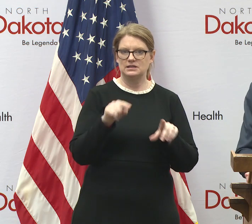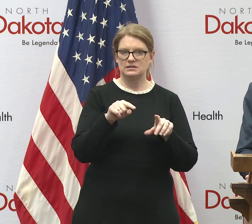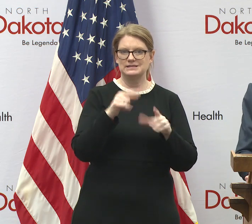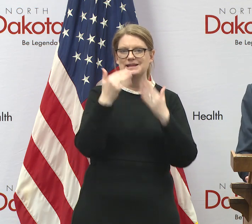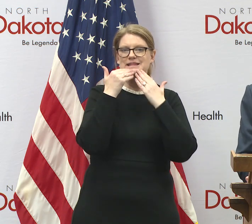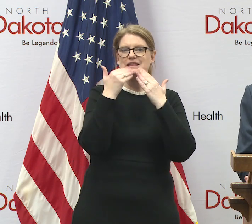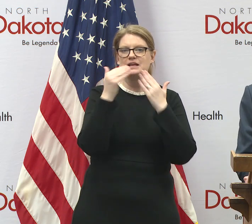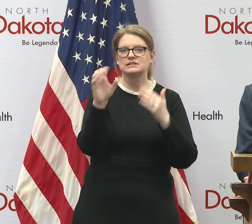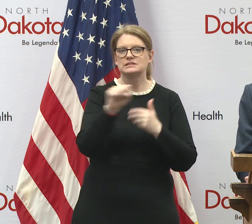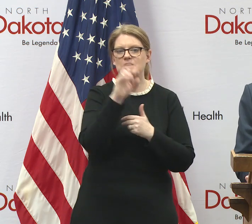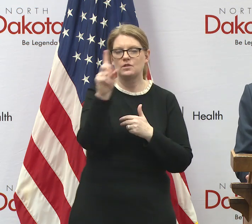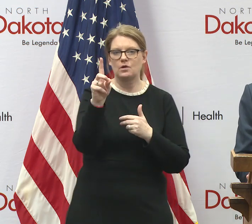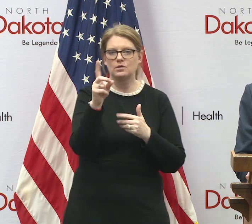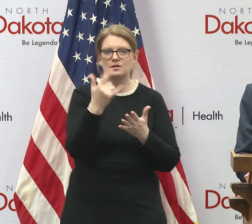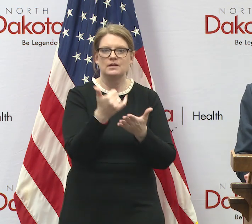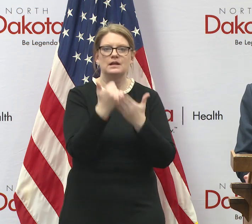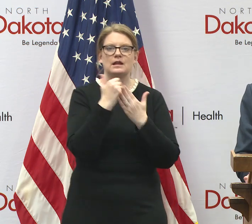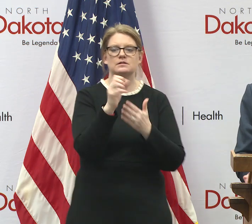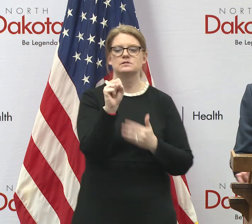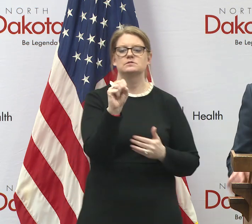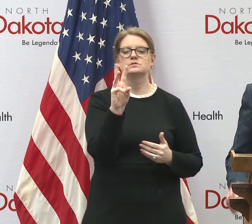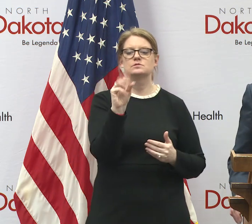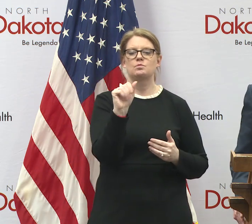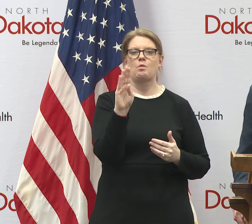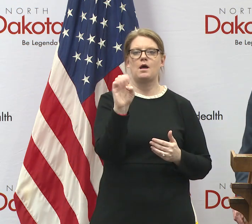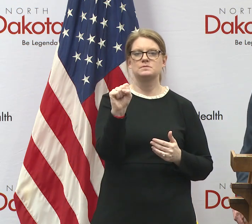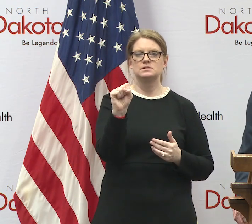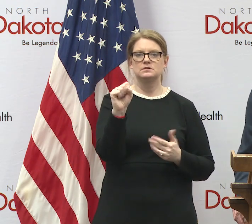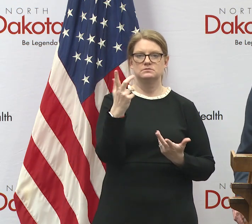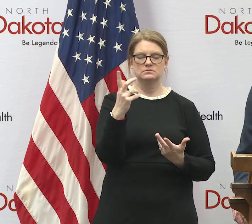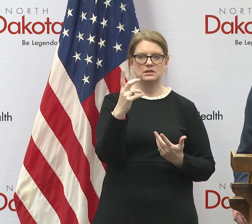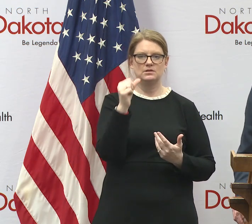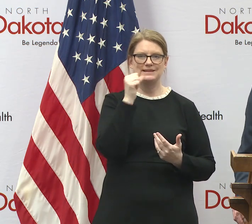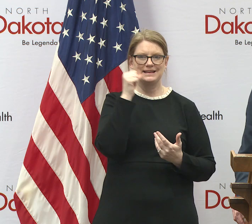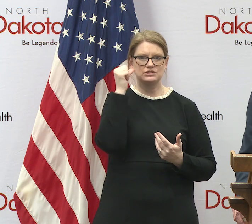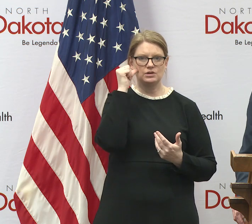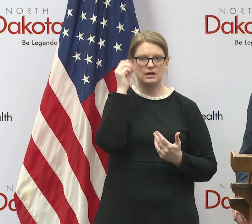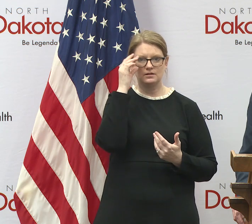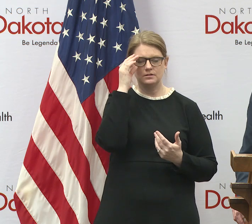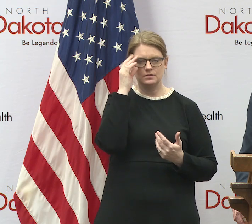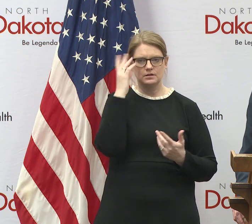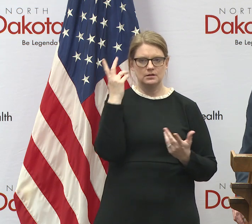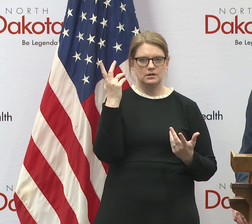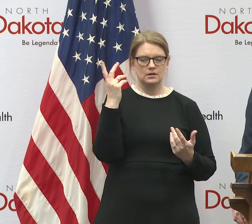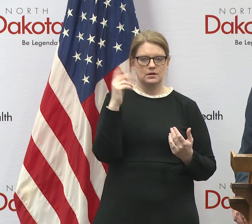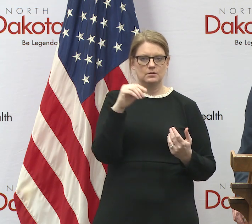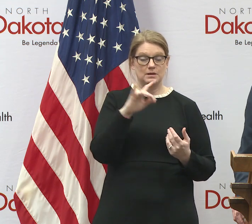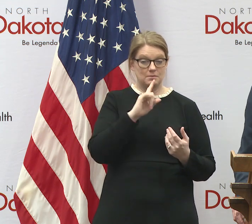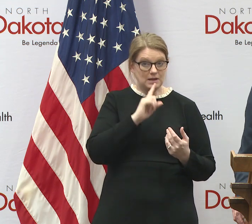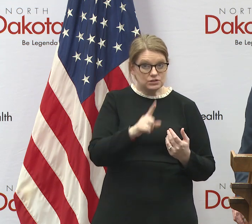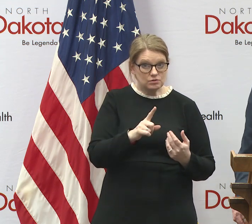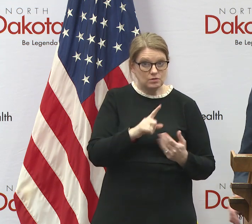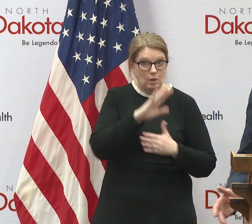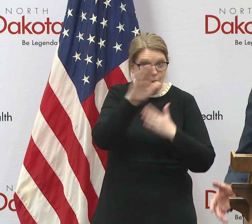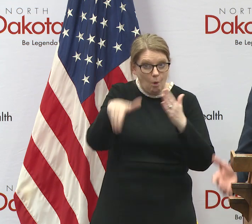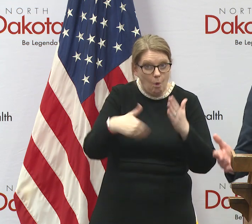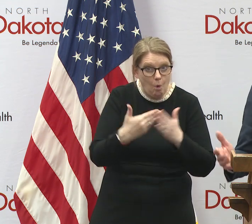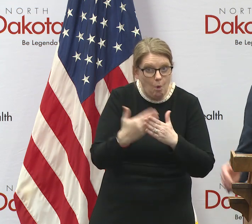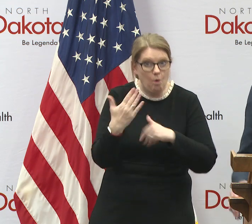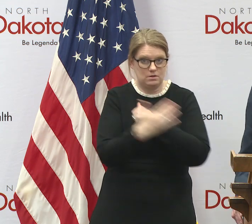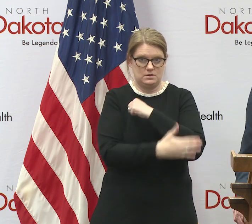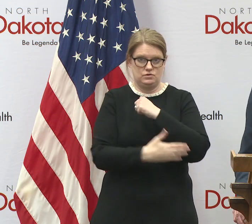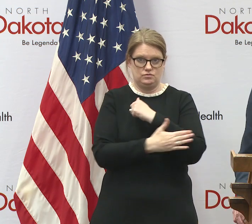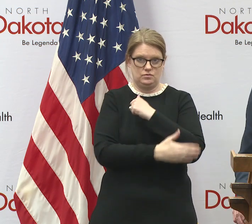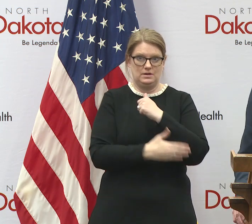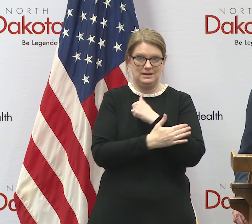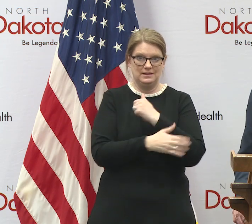thanks to South Dakota for helping us out with some swabs, as you heard yesterday. Again, we want to make sure that the whole country continues